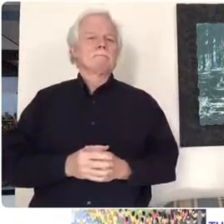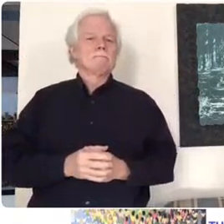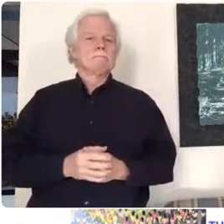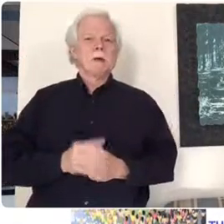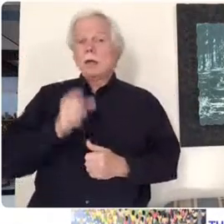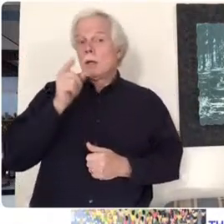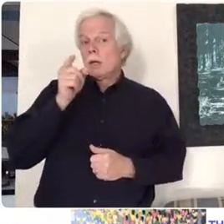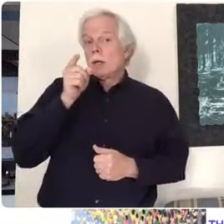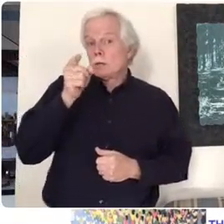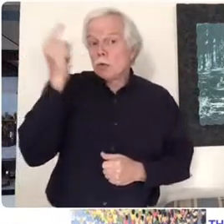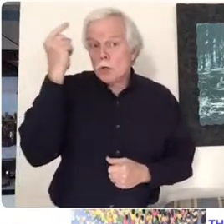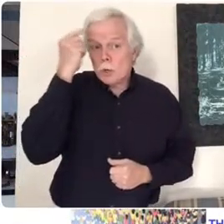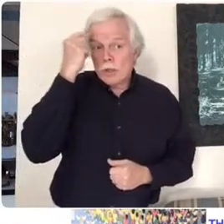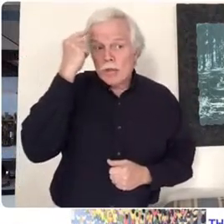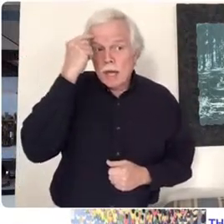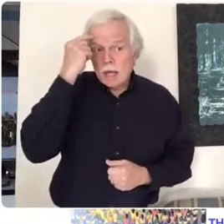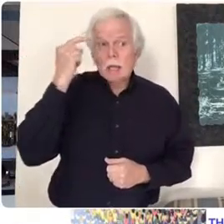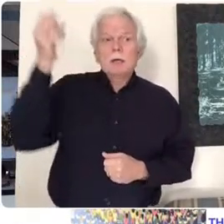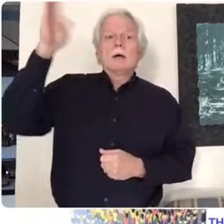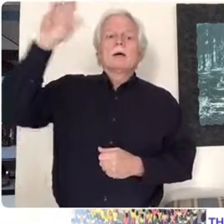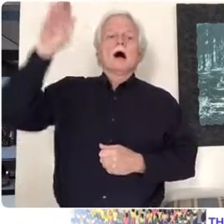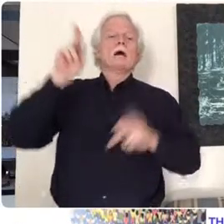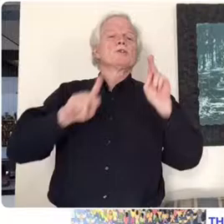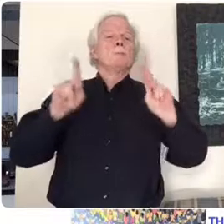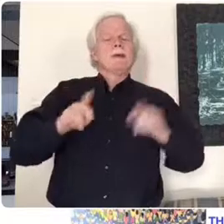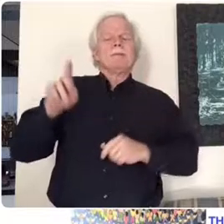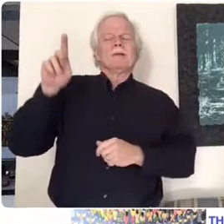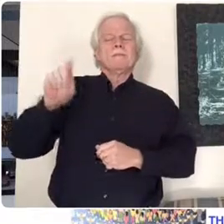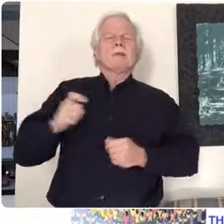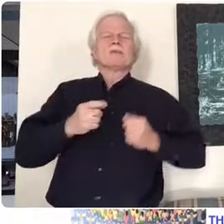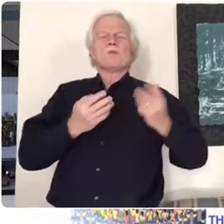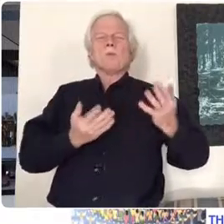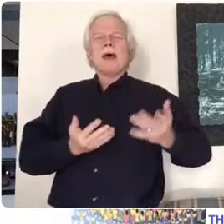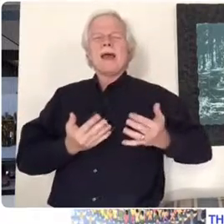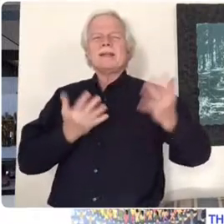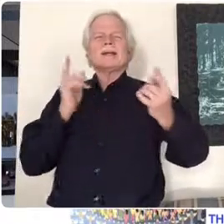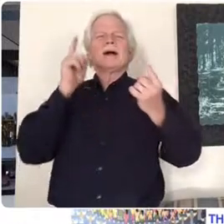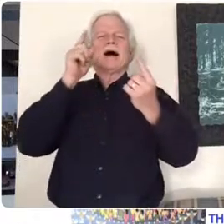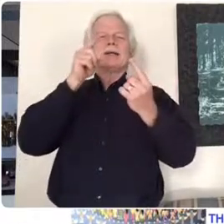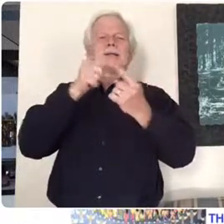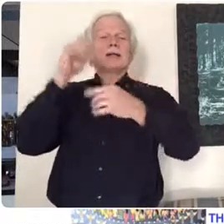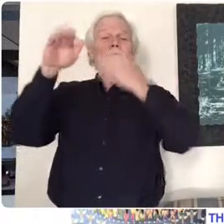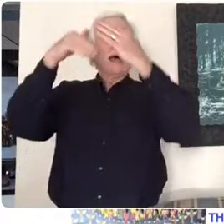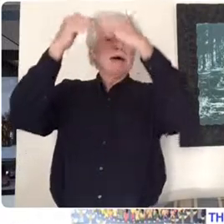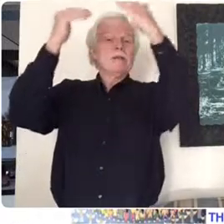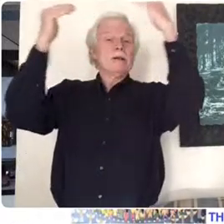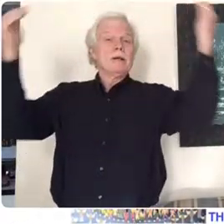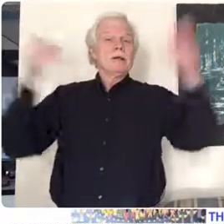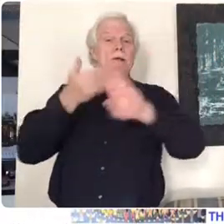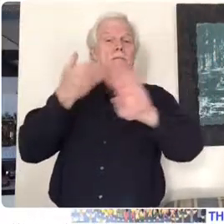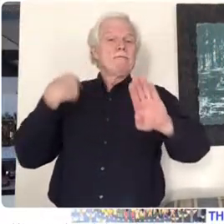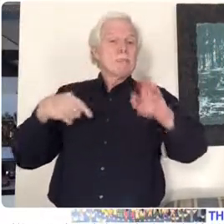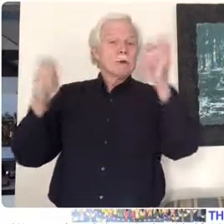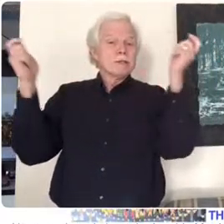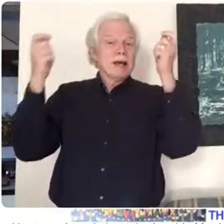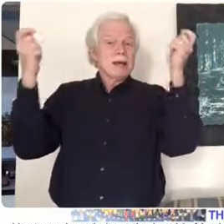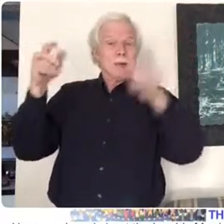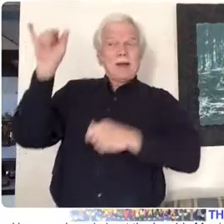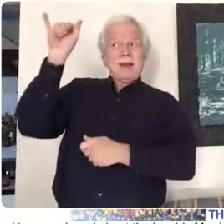So do you think God's people must wait until heaven before celebrating